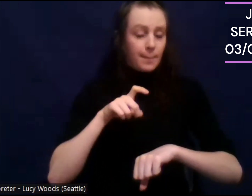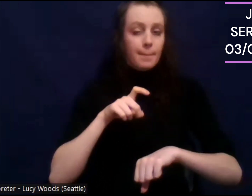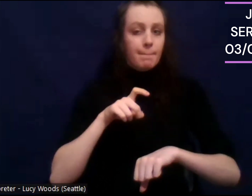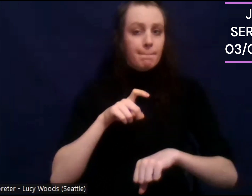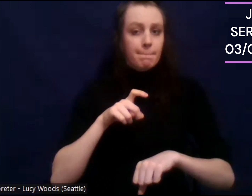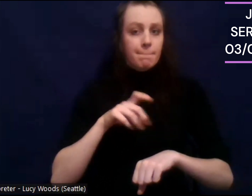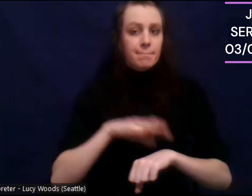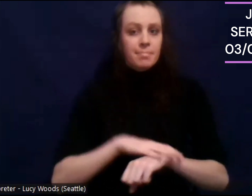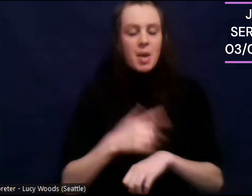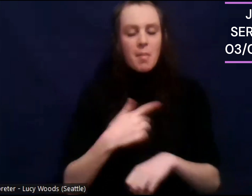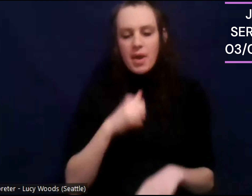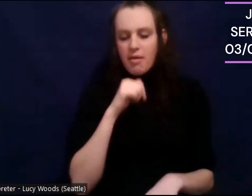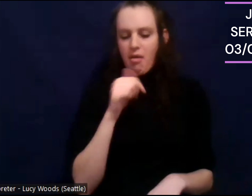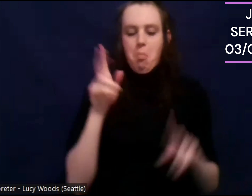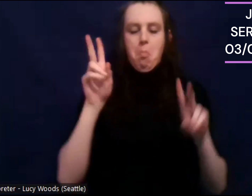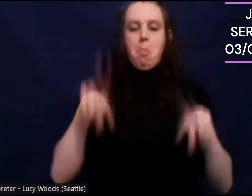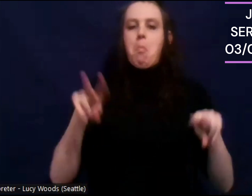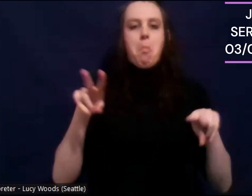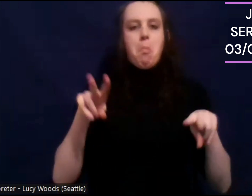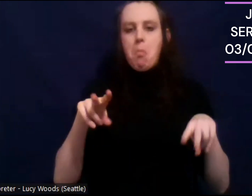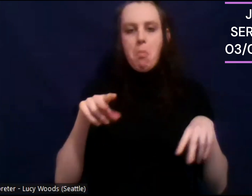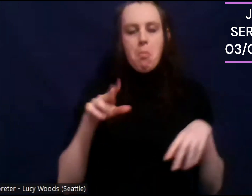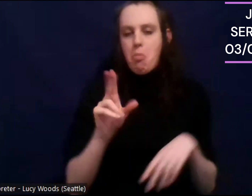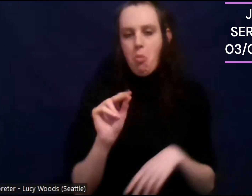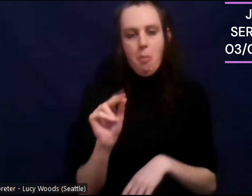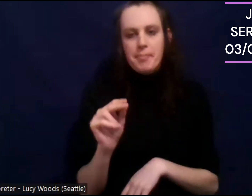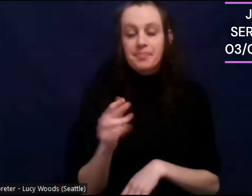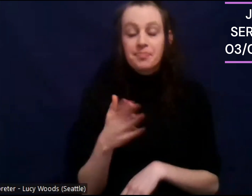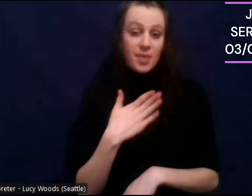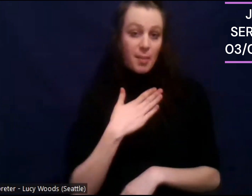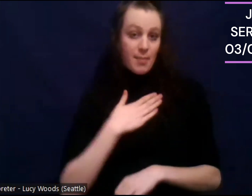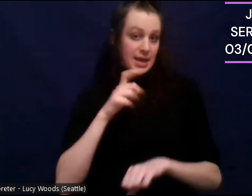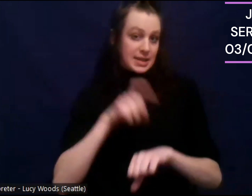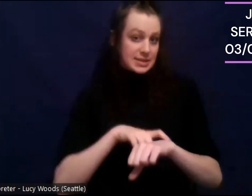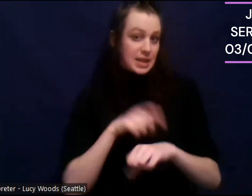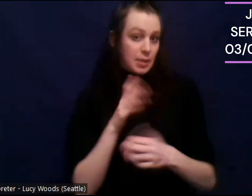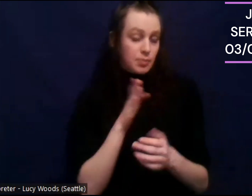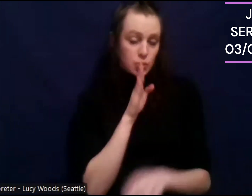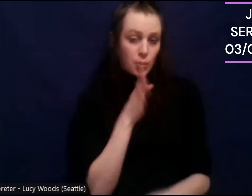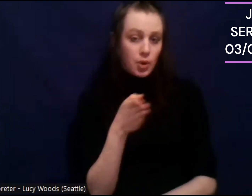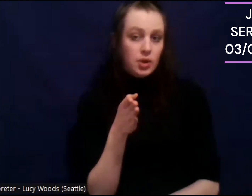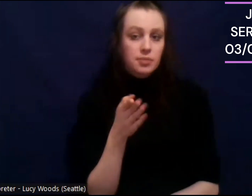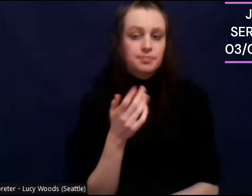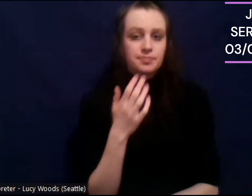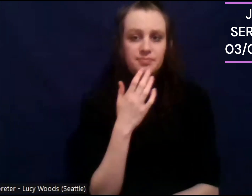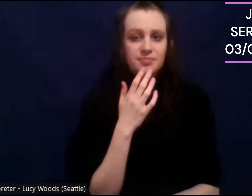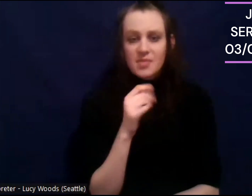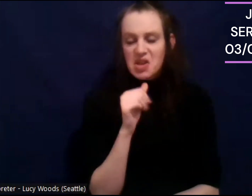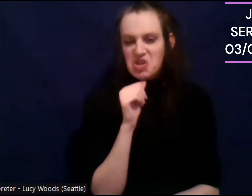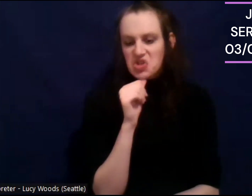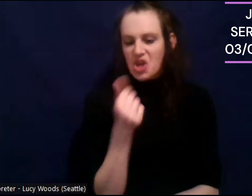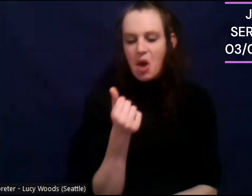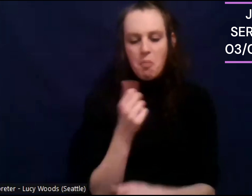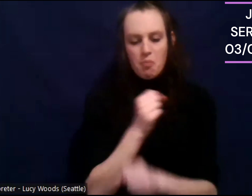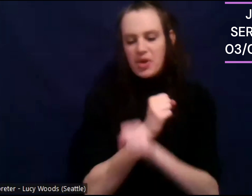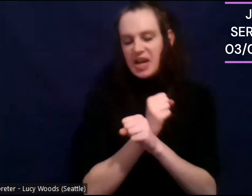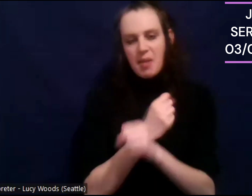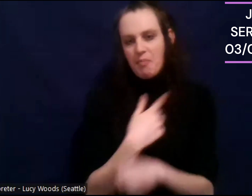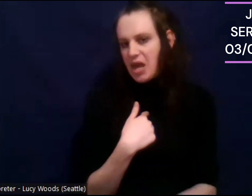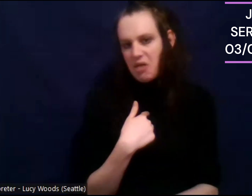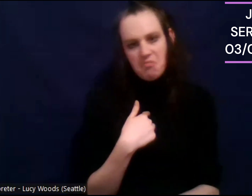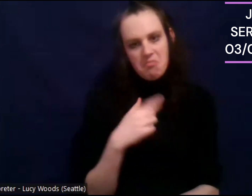I'm not gonna talk down about anybody else's time, but I will say about my time. My time does not insulate me one